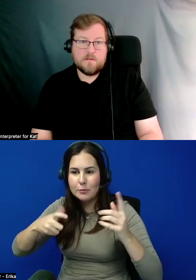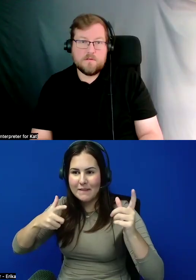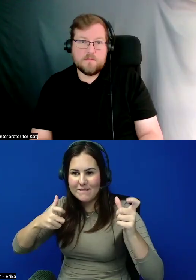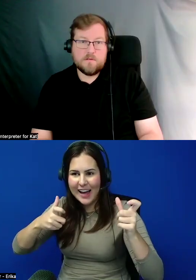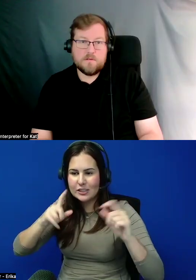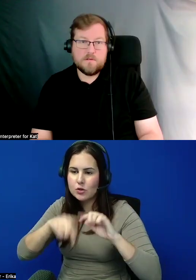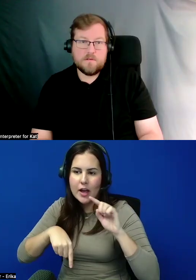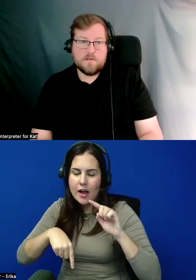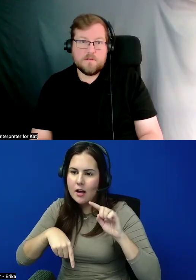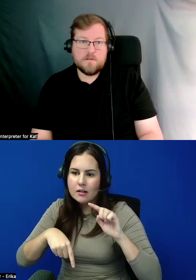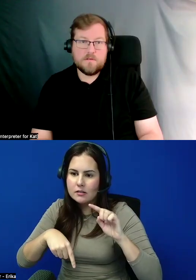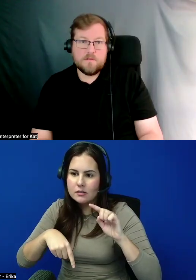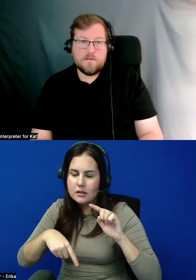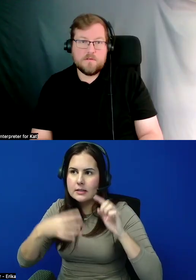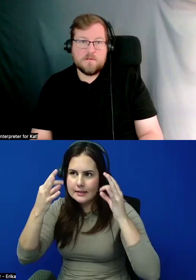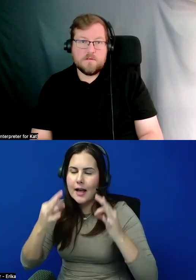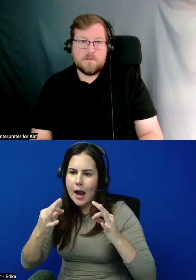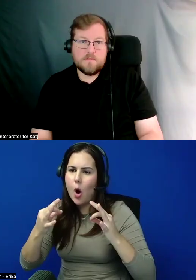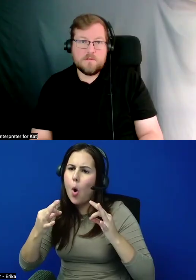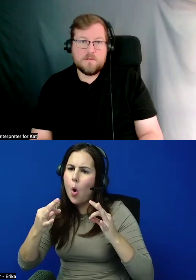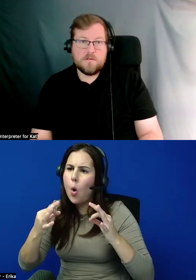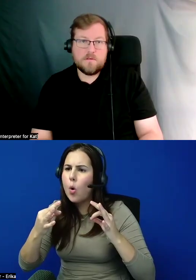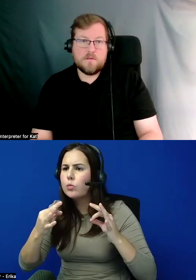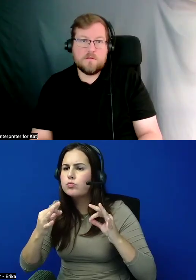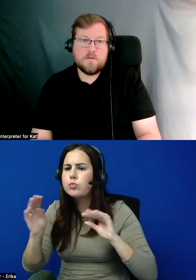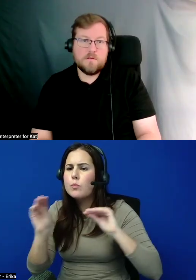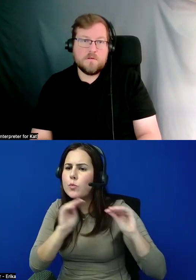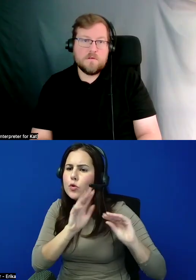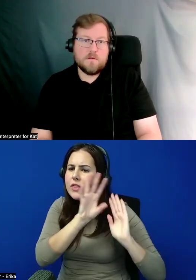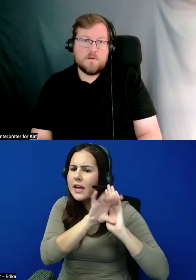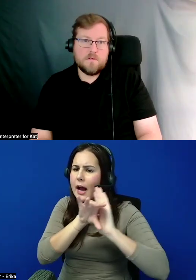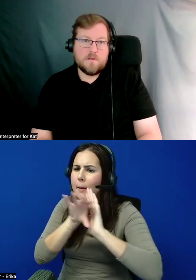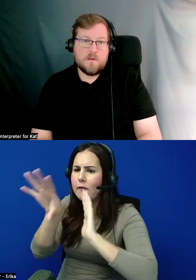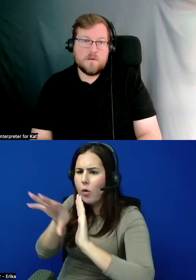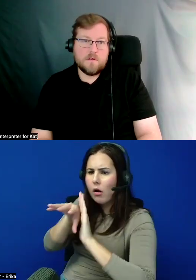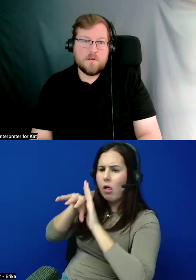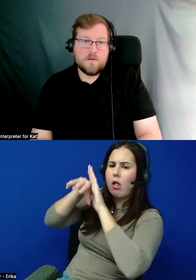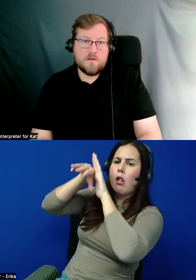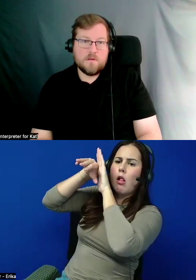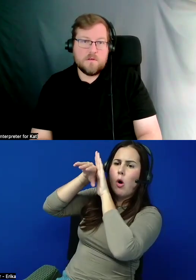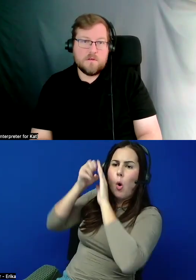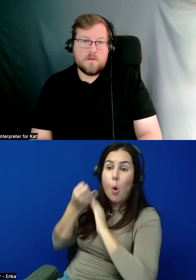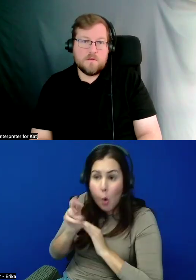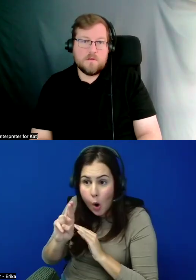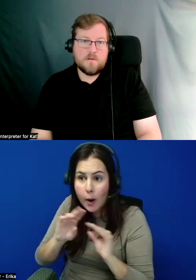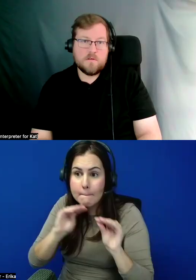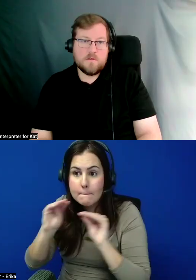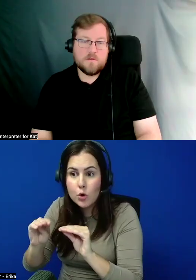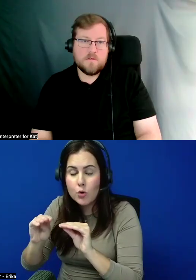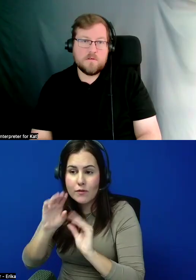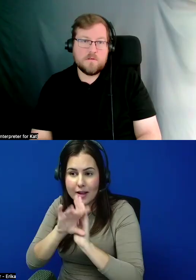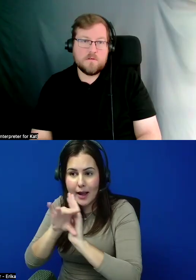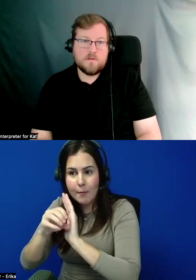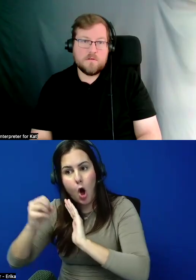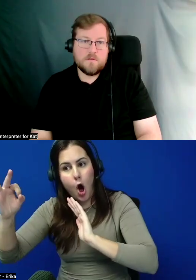something like send a camera off for a wide shot or frustratingly take a camera off the boat to film the boat from